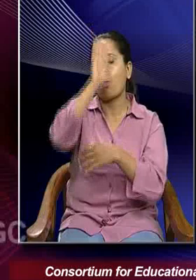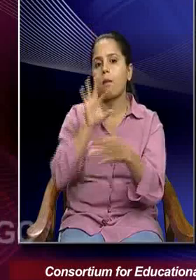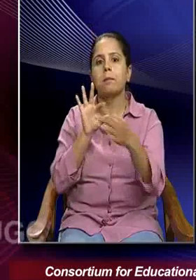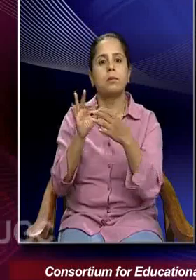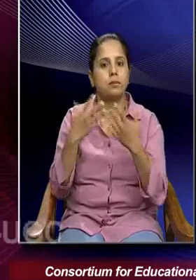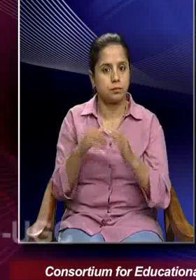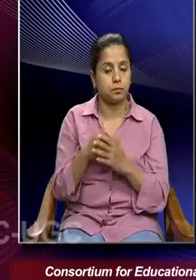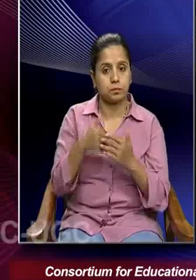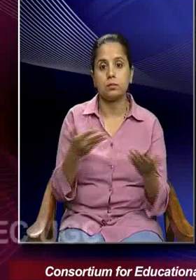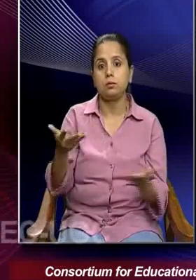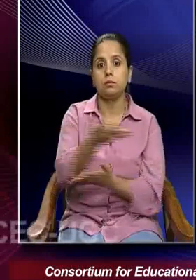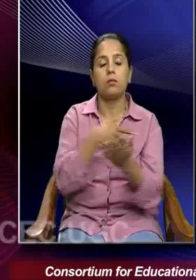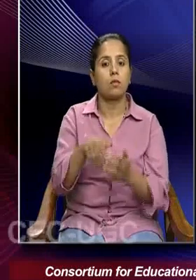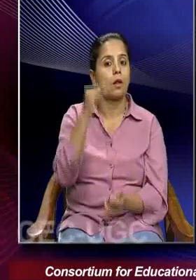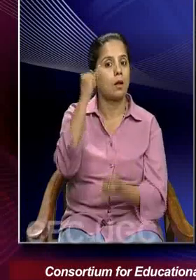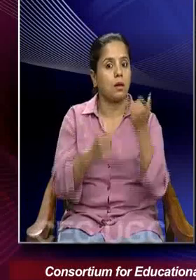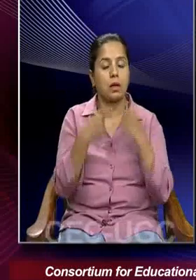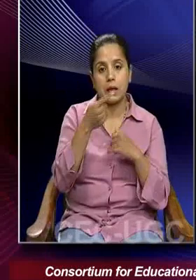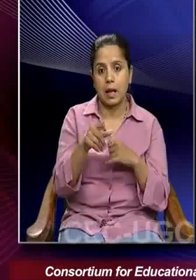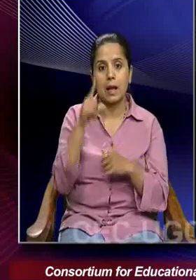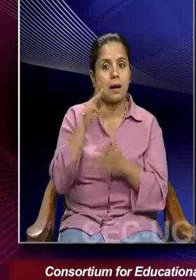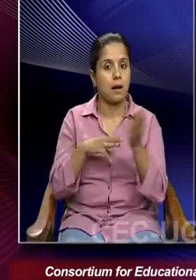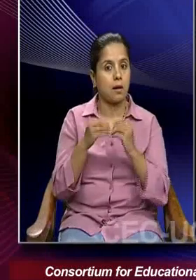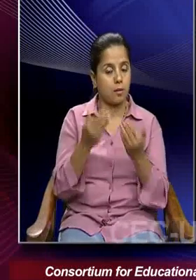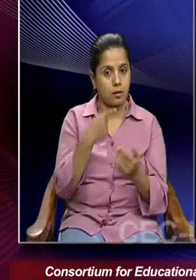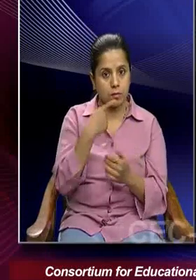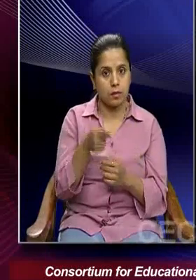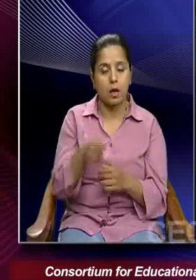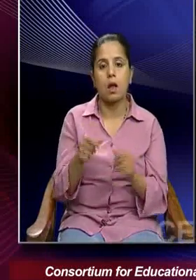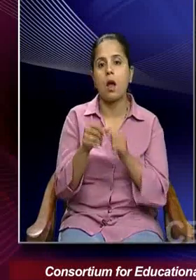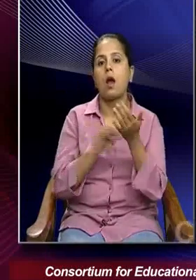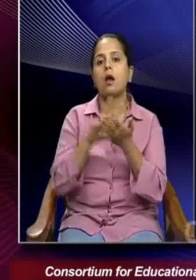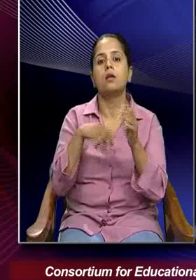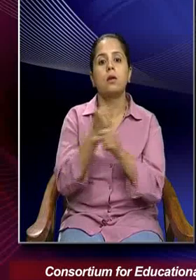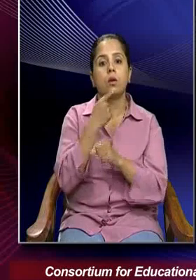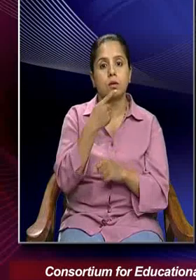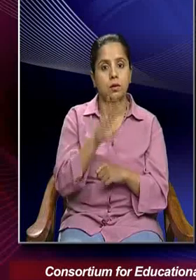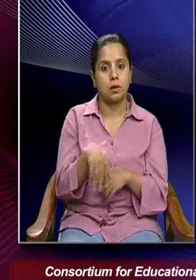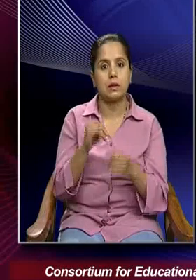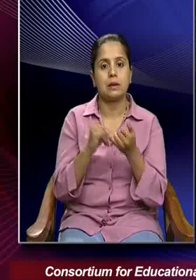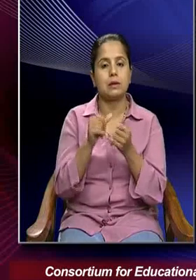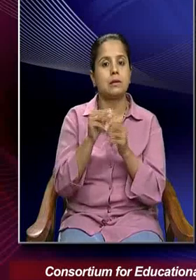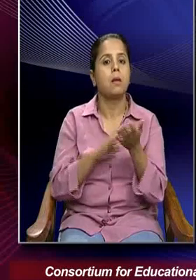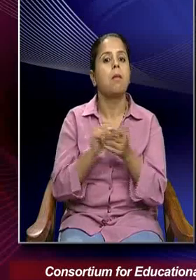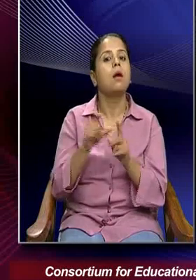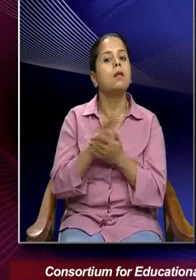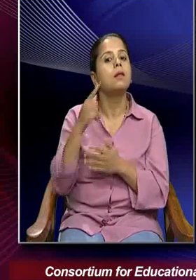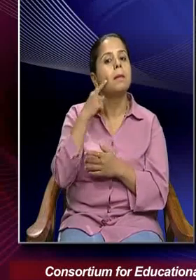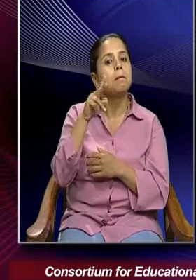Now let's discuss the last limb of the Ashtanga Yoga, which is Samadhi.